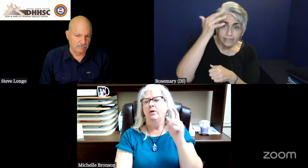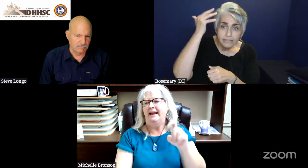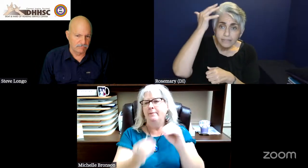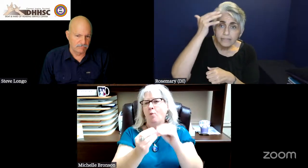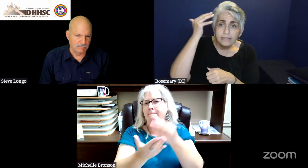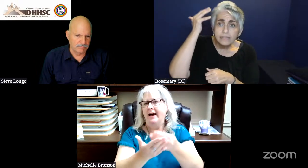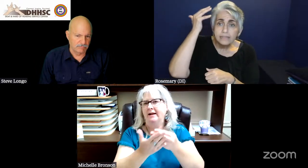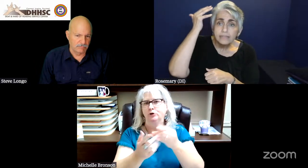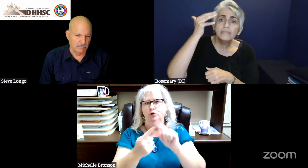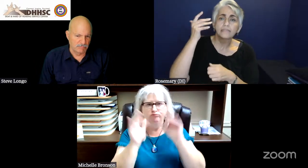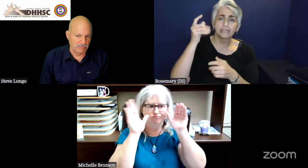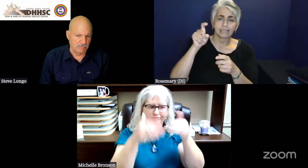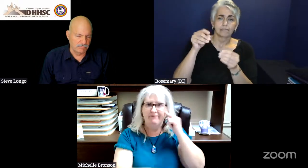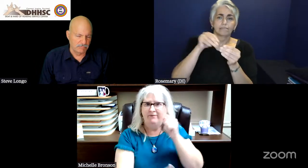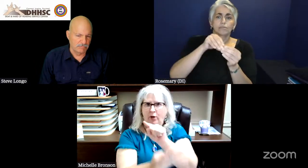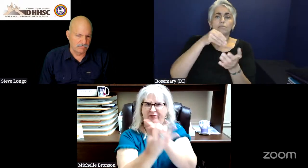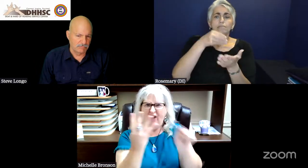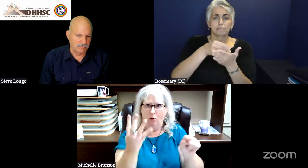thing.